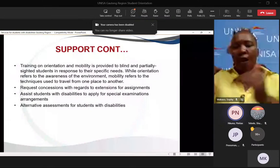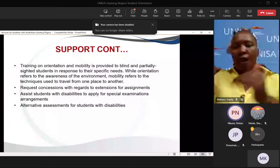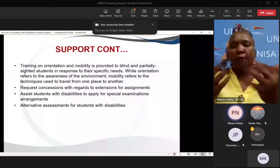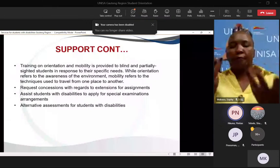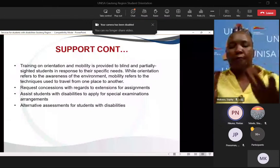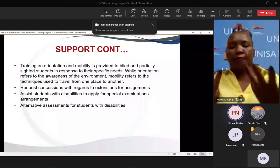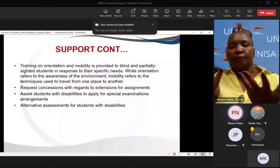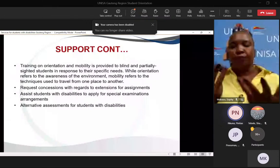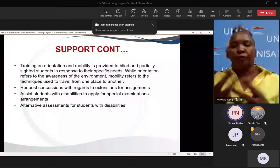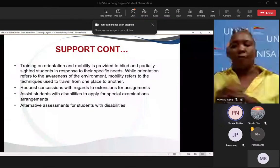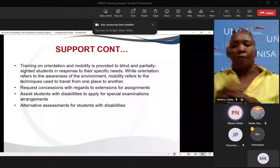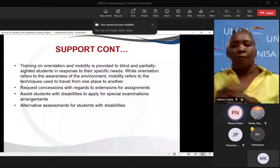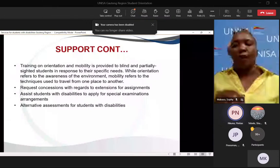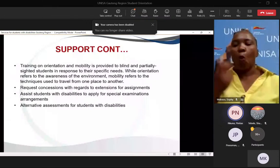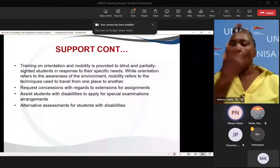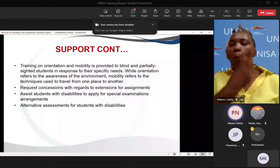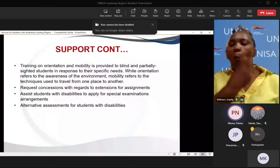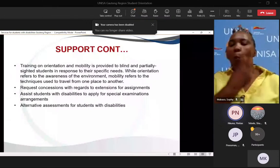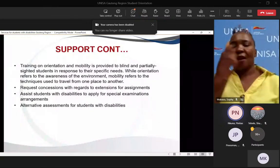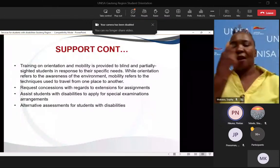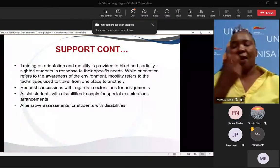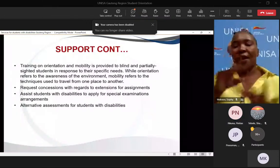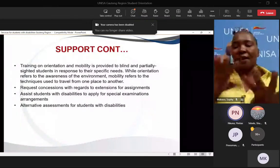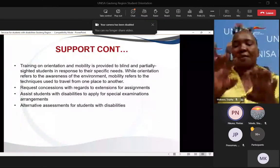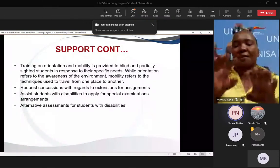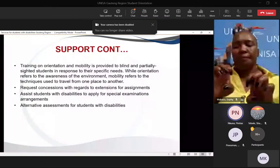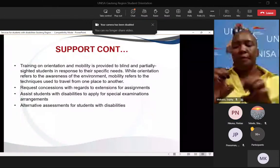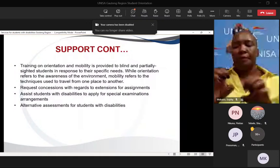for oral exams